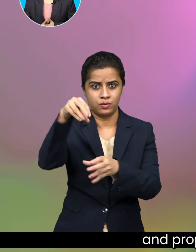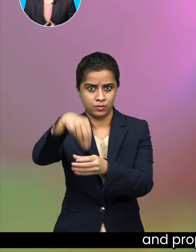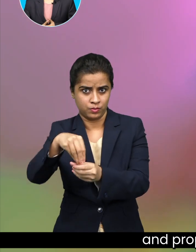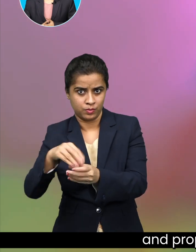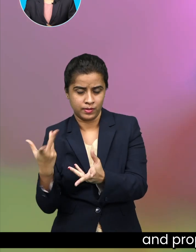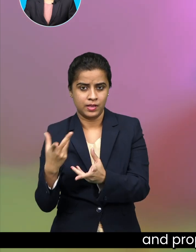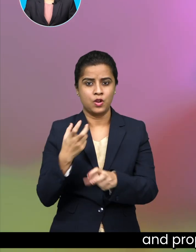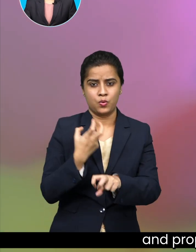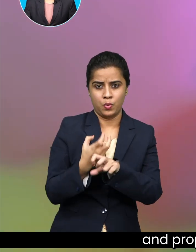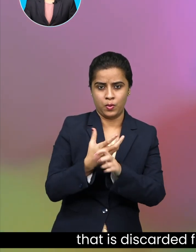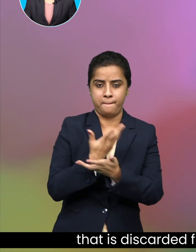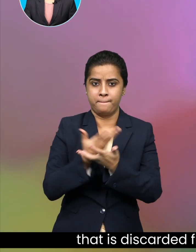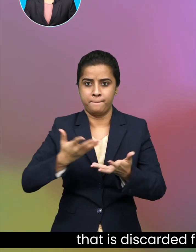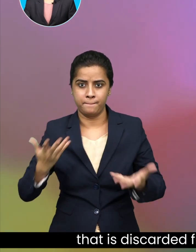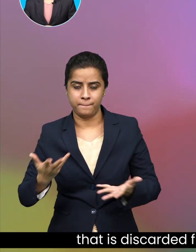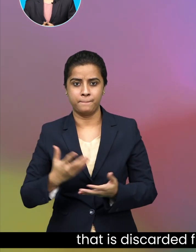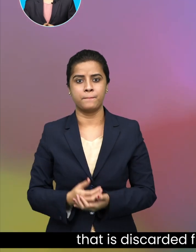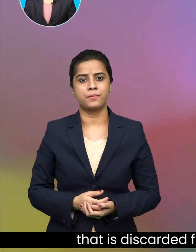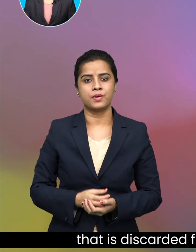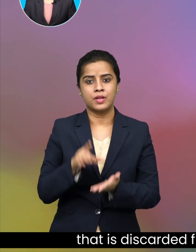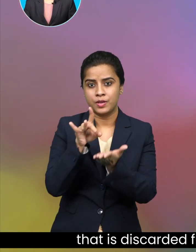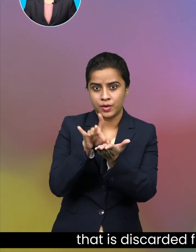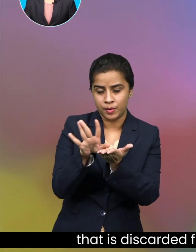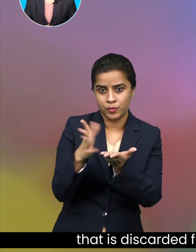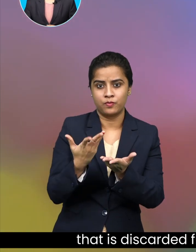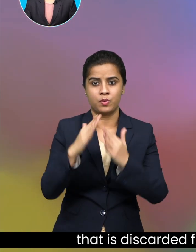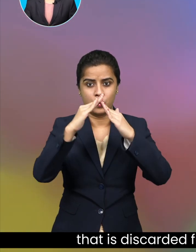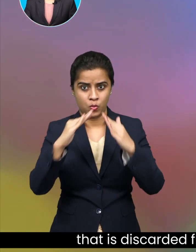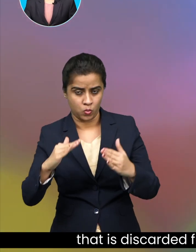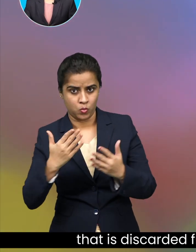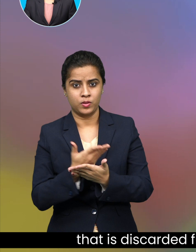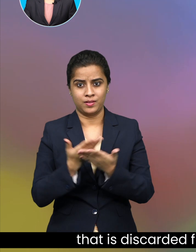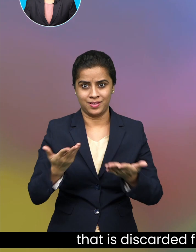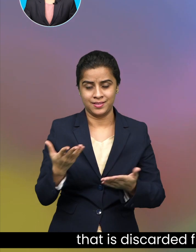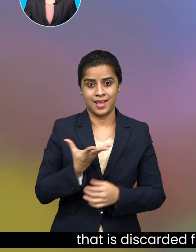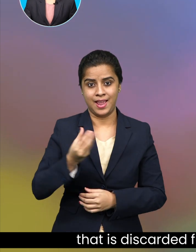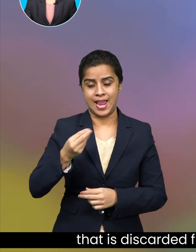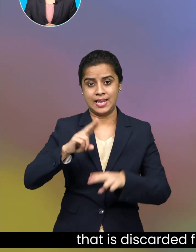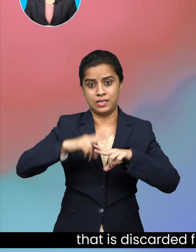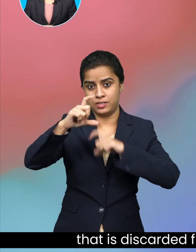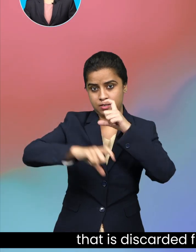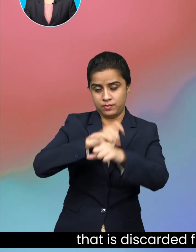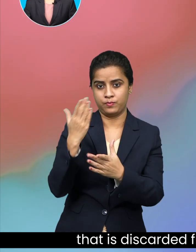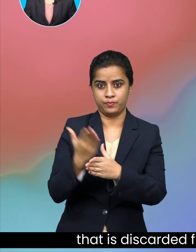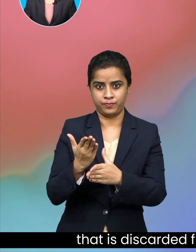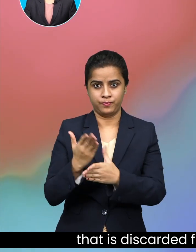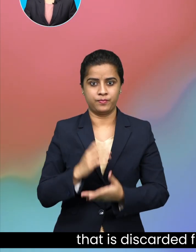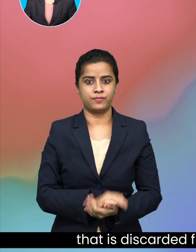of solid material that is discarded from household and industrial